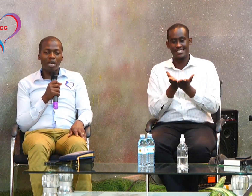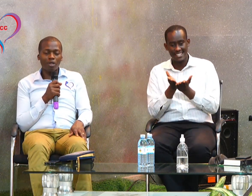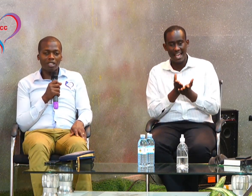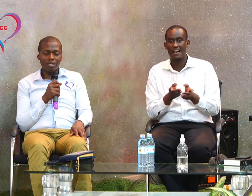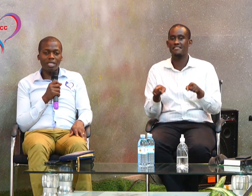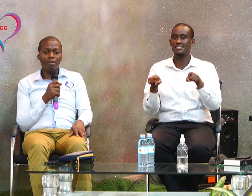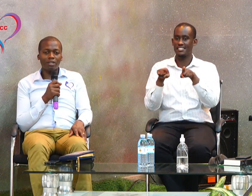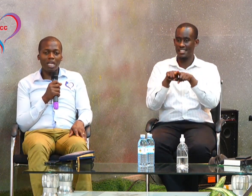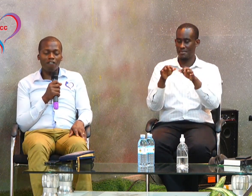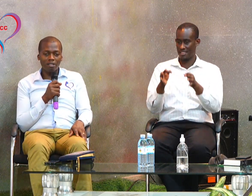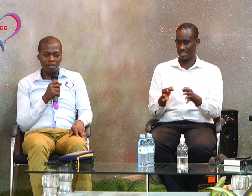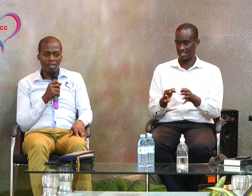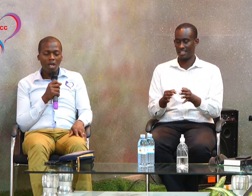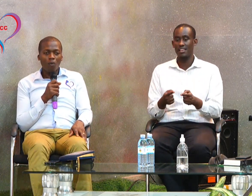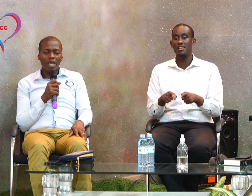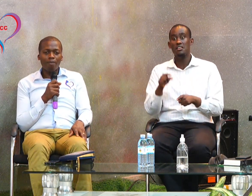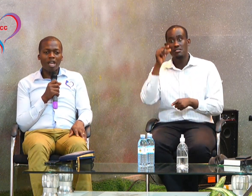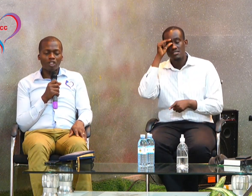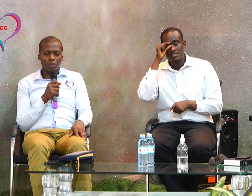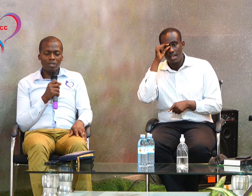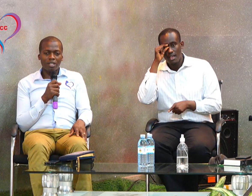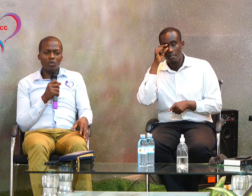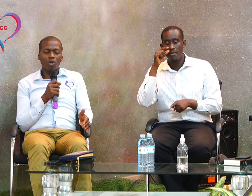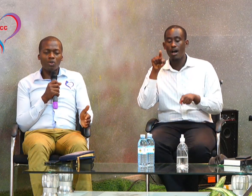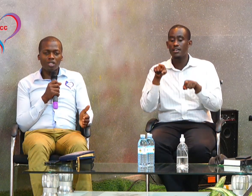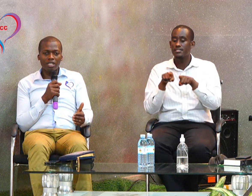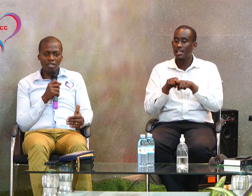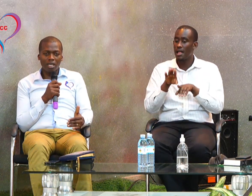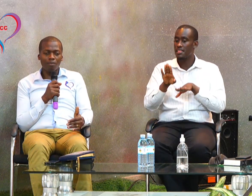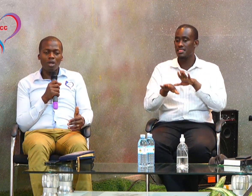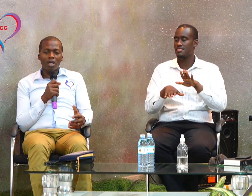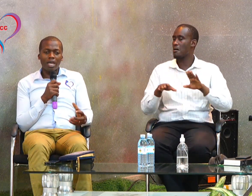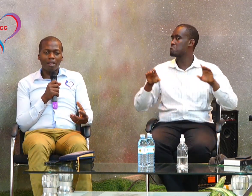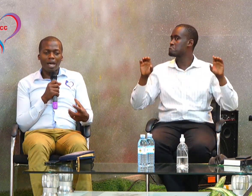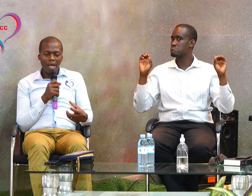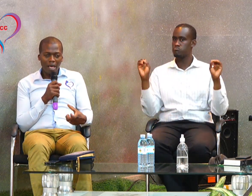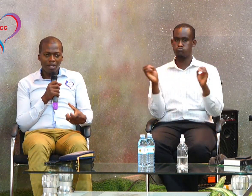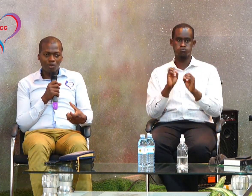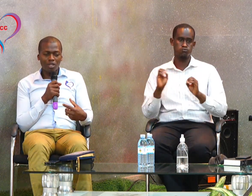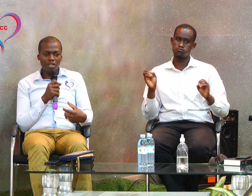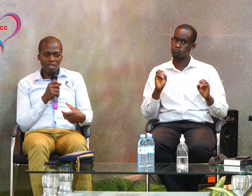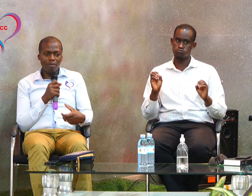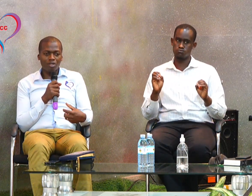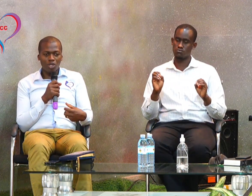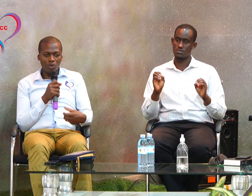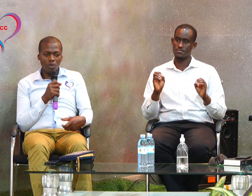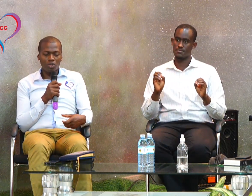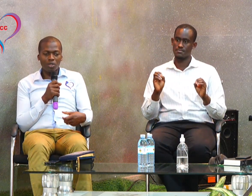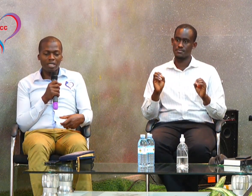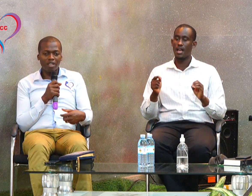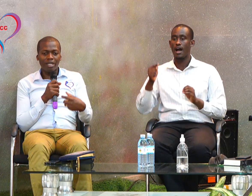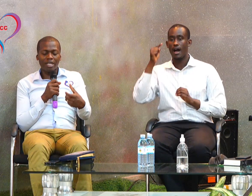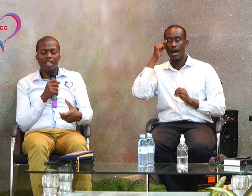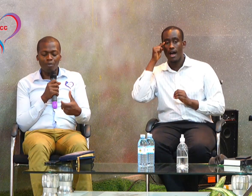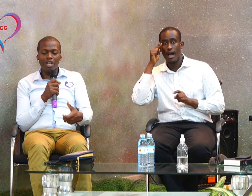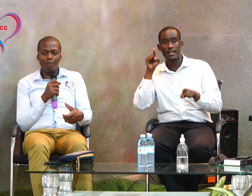12, the Bible teaches about diversity, whereby it shows that we are not the same, like the eye is not the same as the nose, not